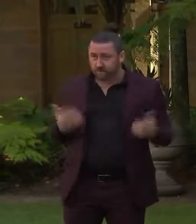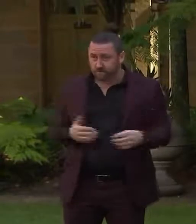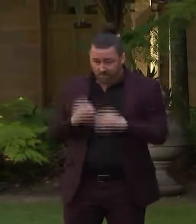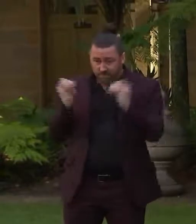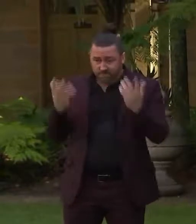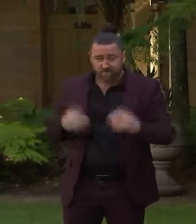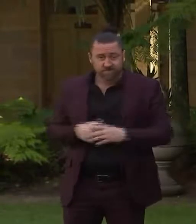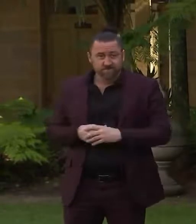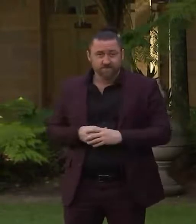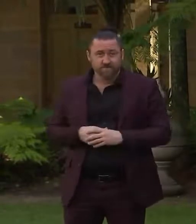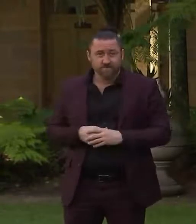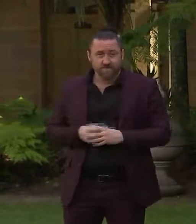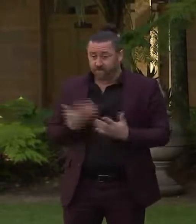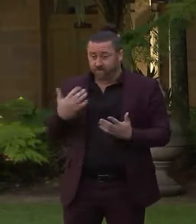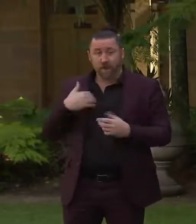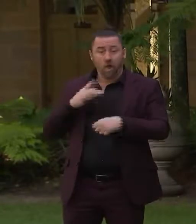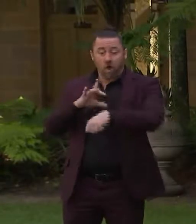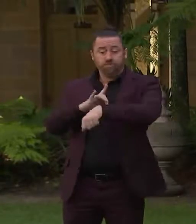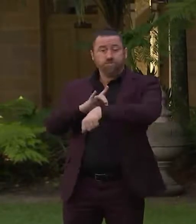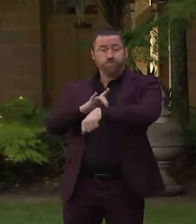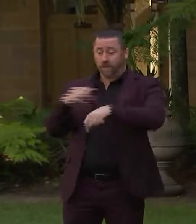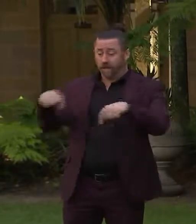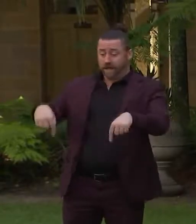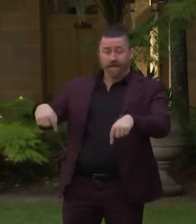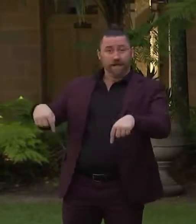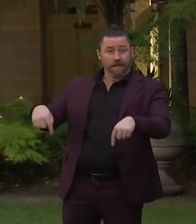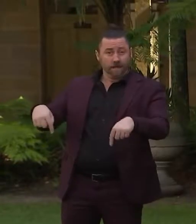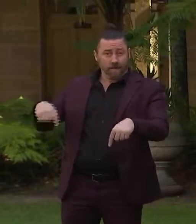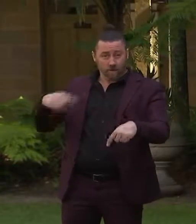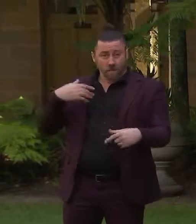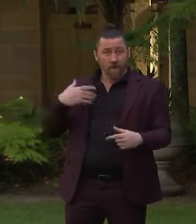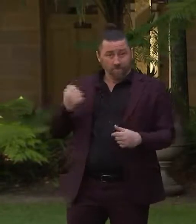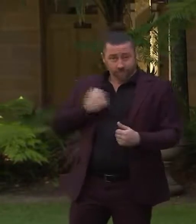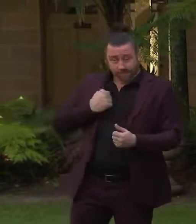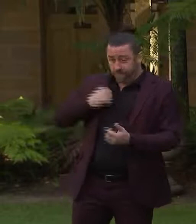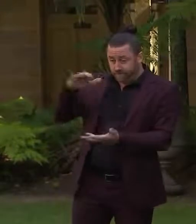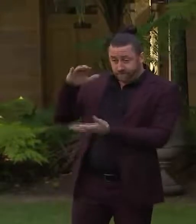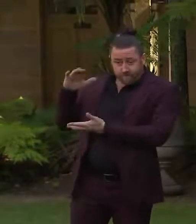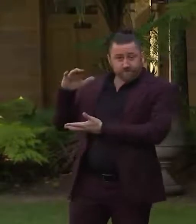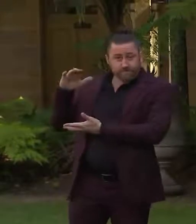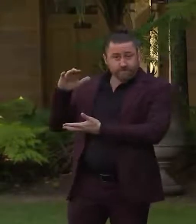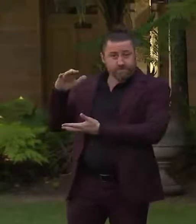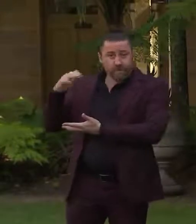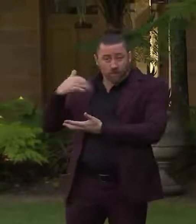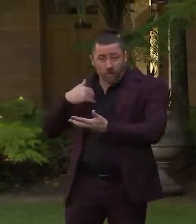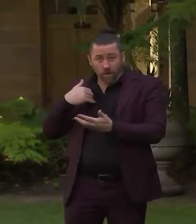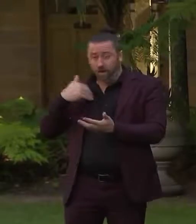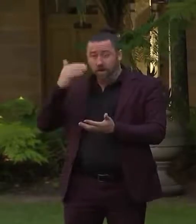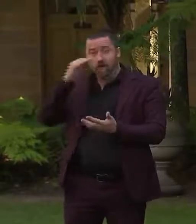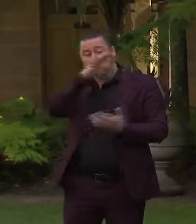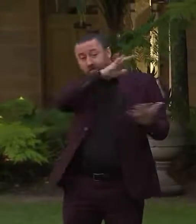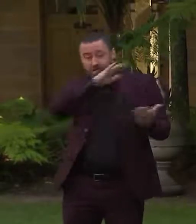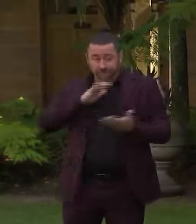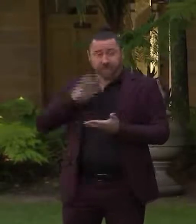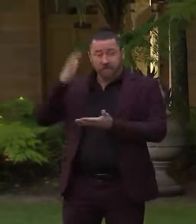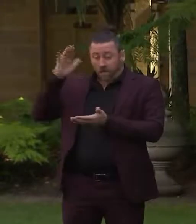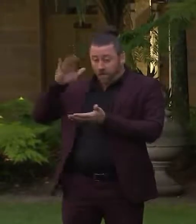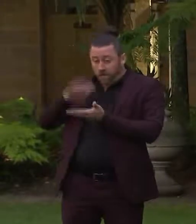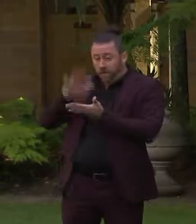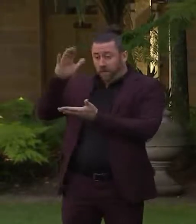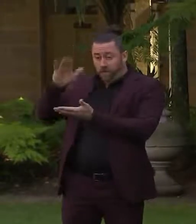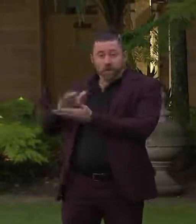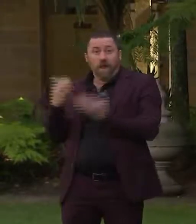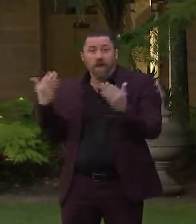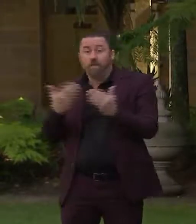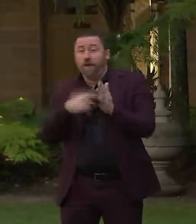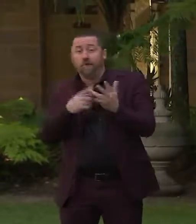fact of the matter is our hospitals have used more of the doses on hand than any of the